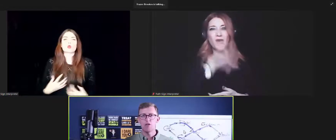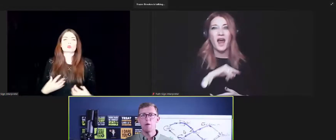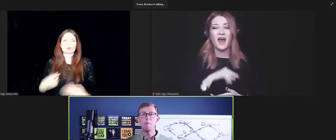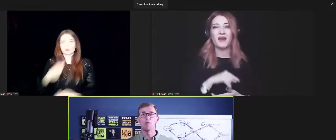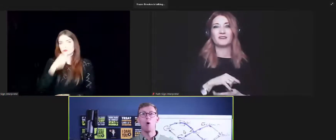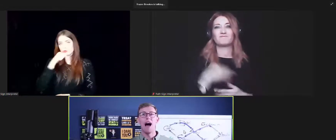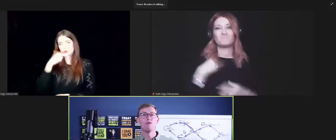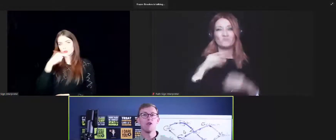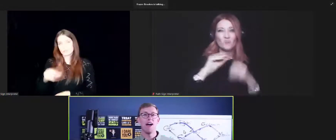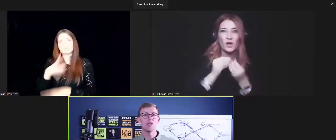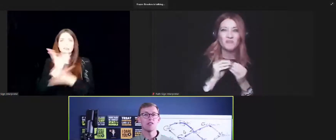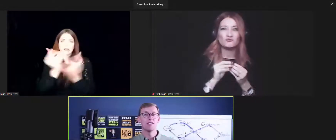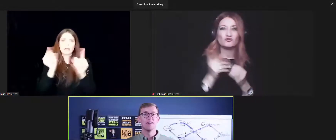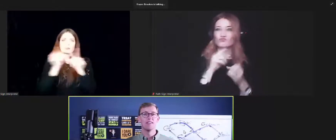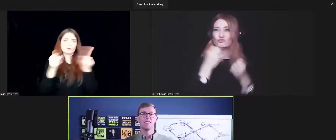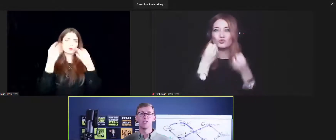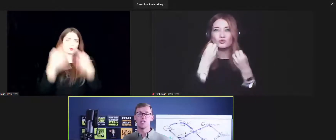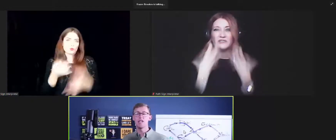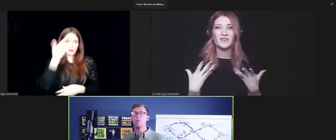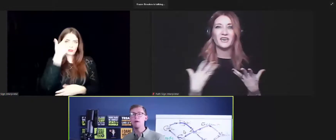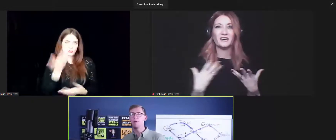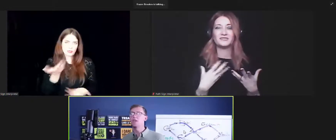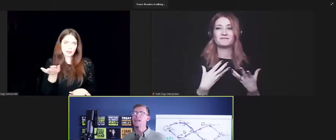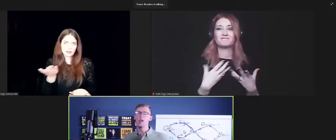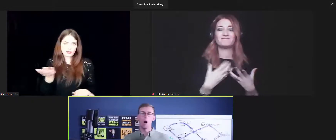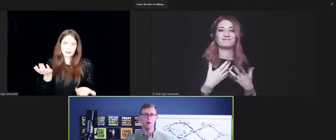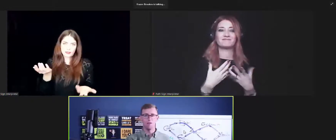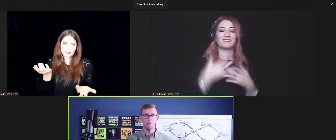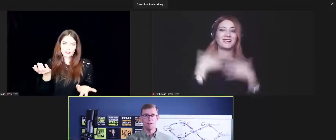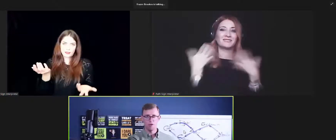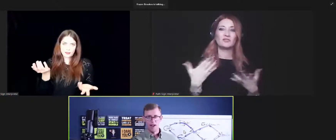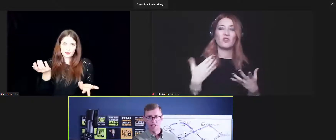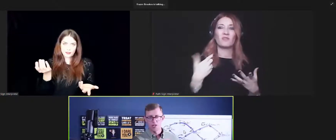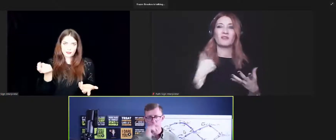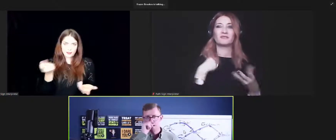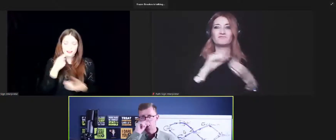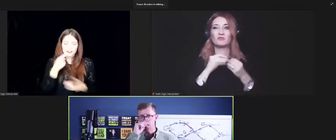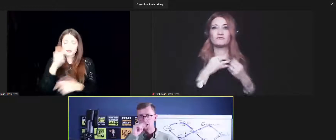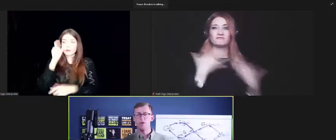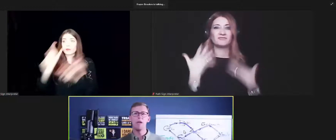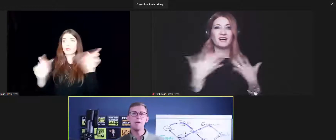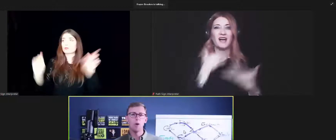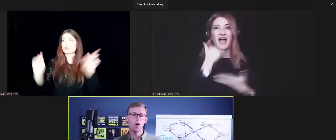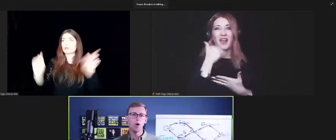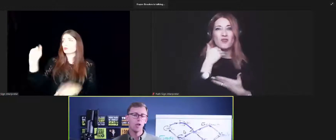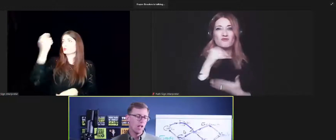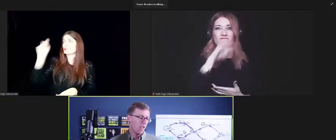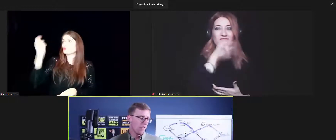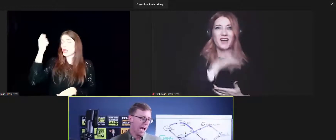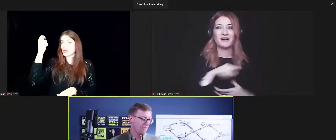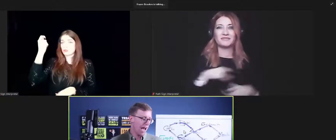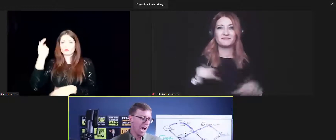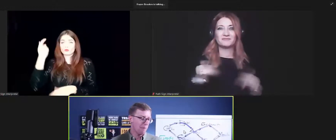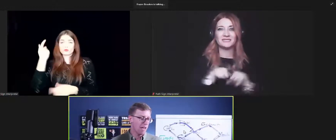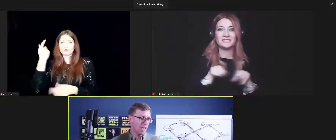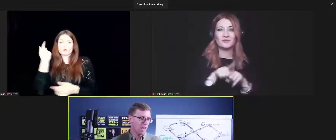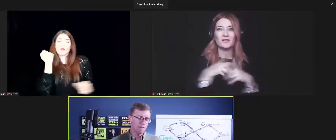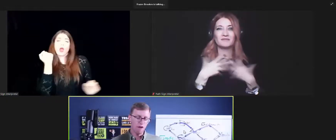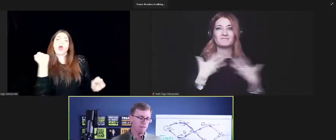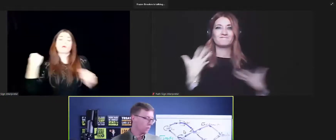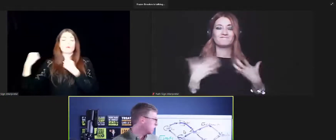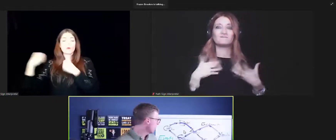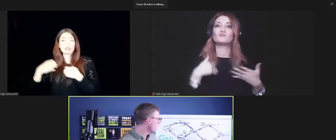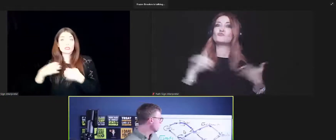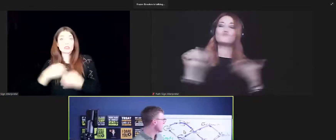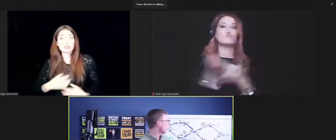Successful people don't have regrets. Successful people let go of the regrets. Successful people, they have the habit of following